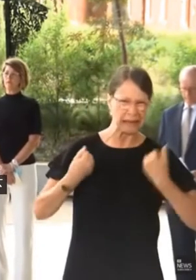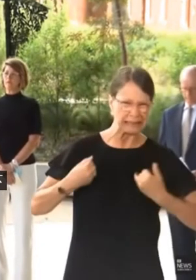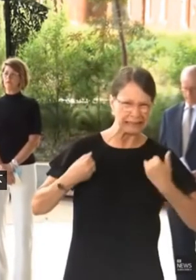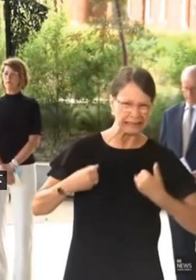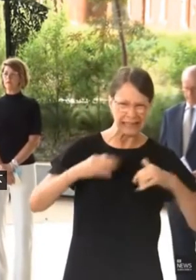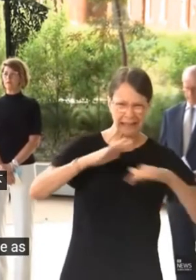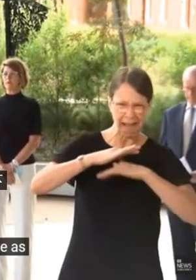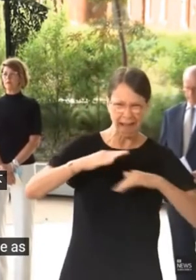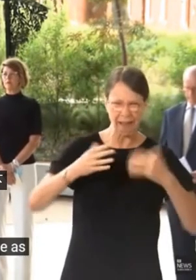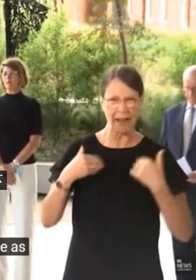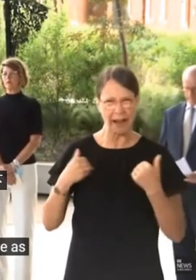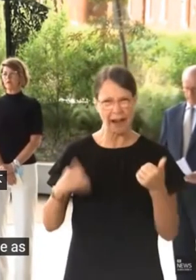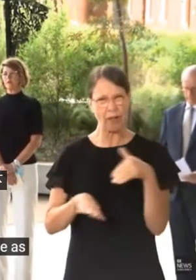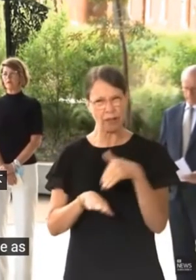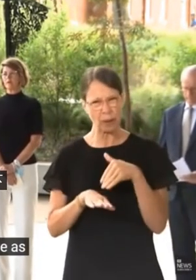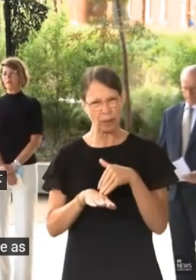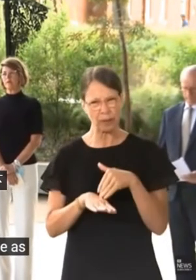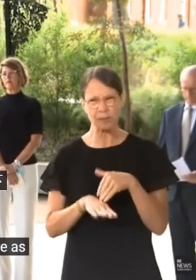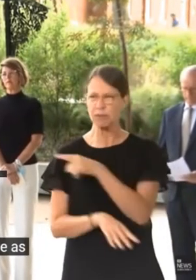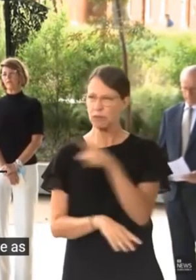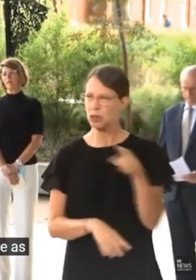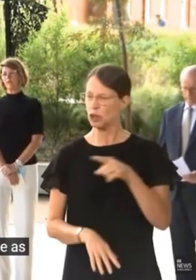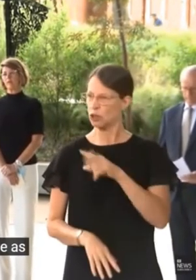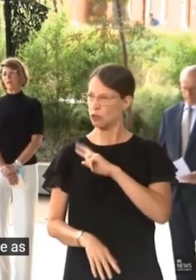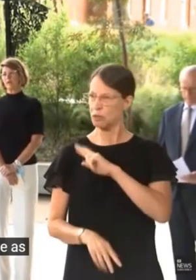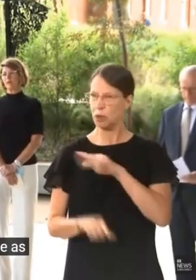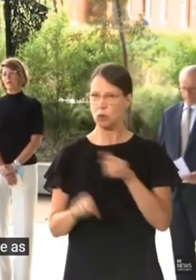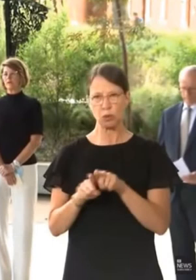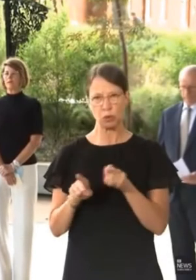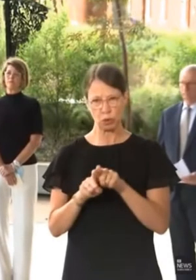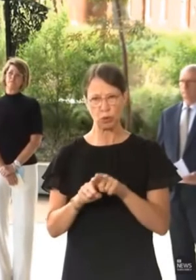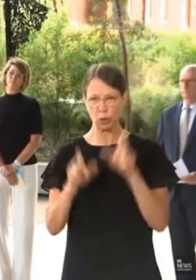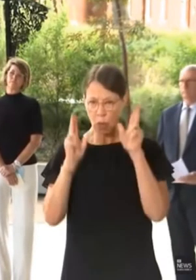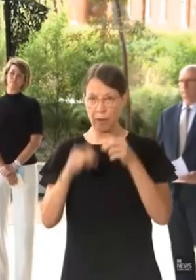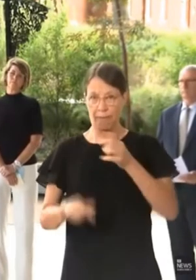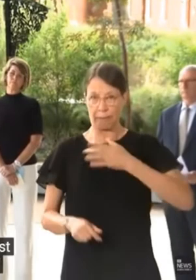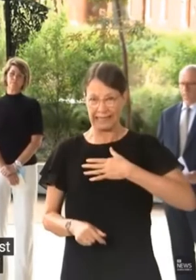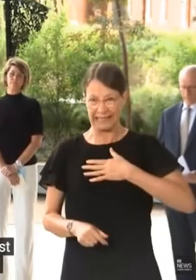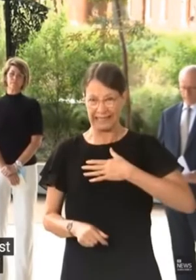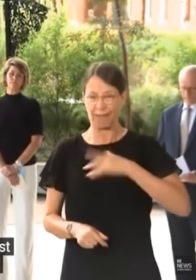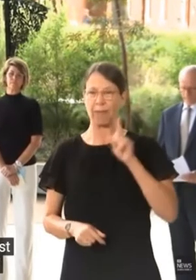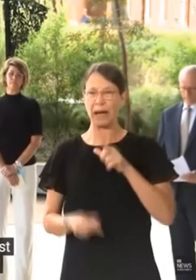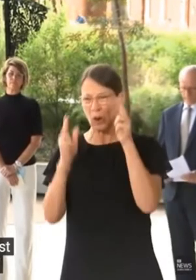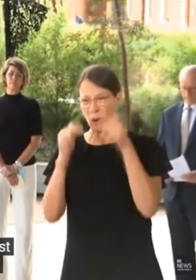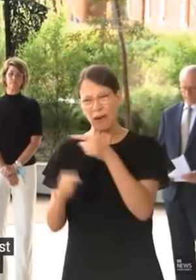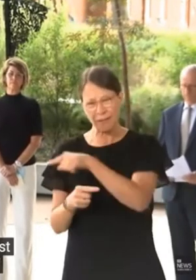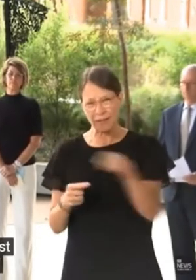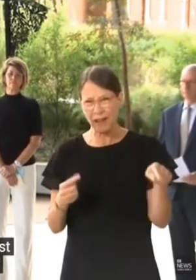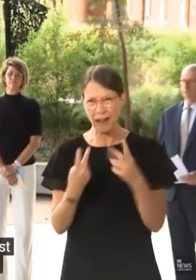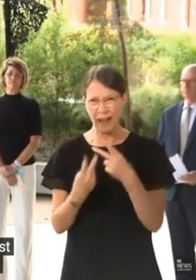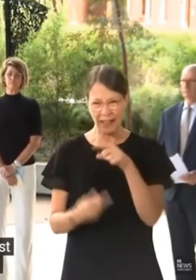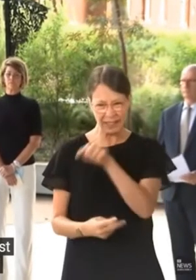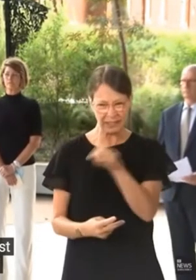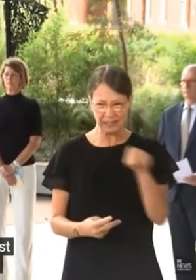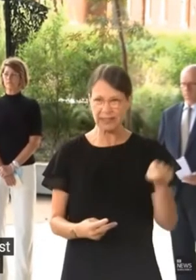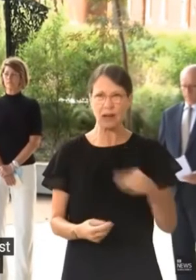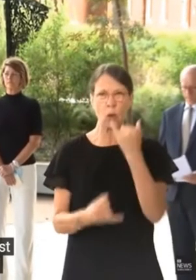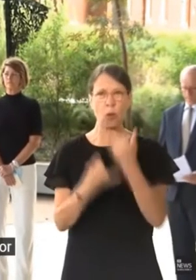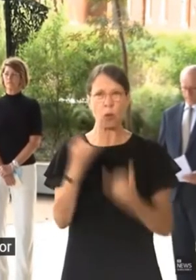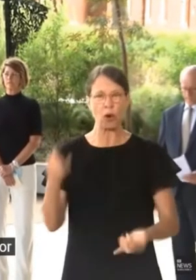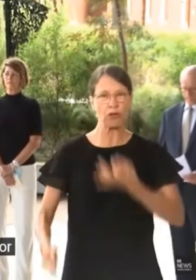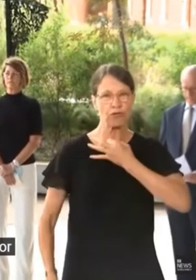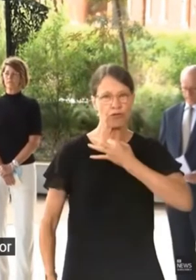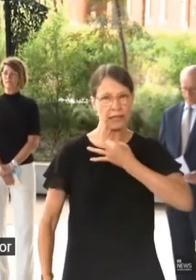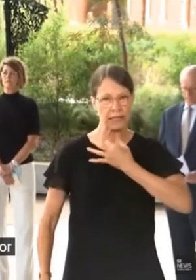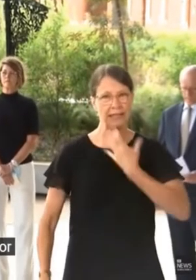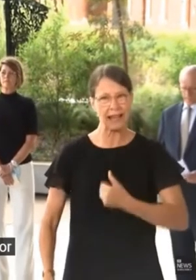immunocompromised, we as individuals all have an obligation, not just for ourselves, but for all of those people who are likely or more likely